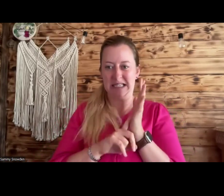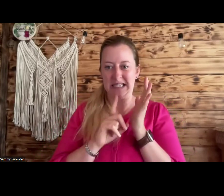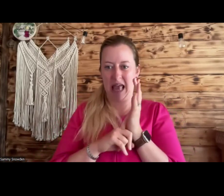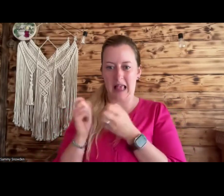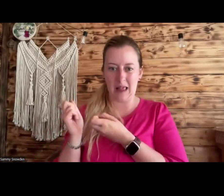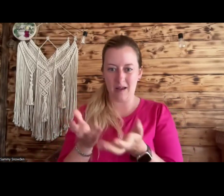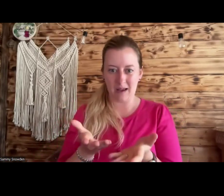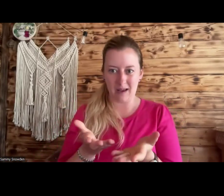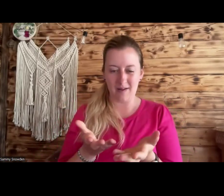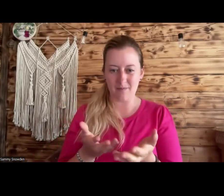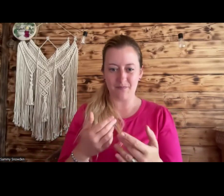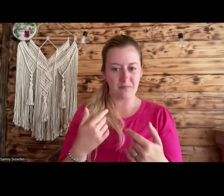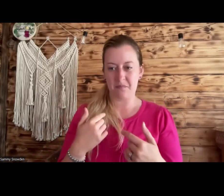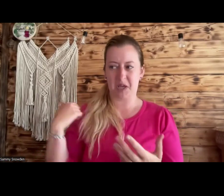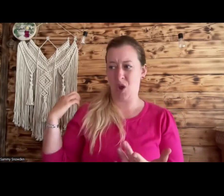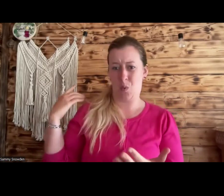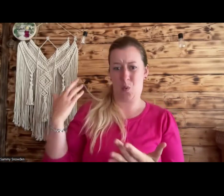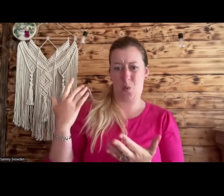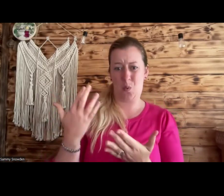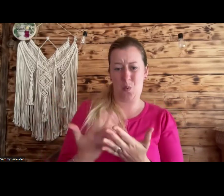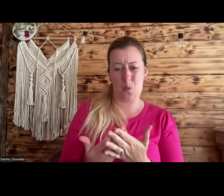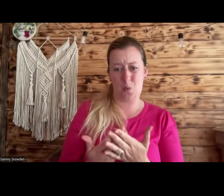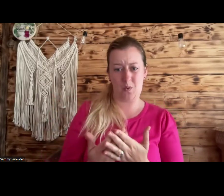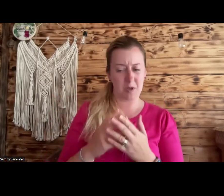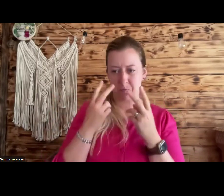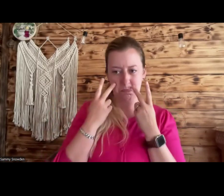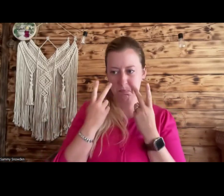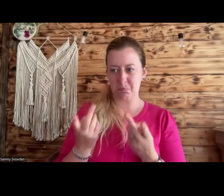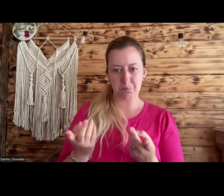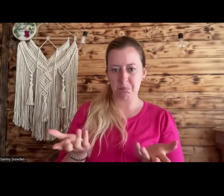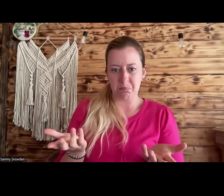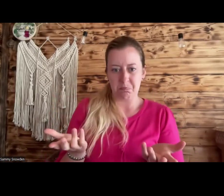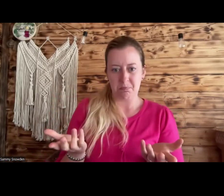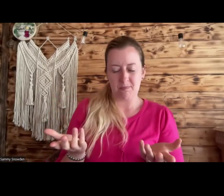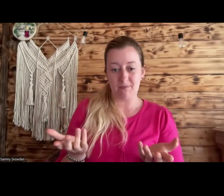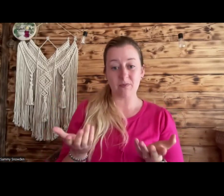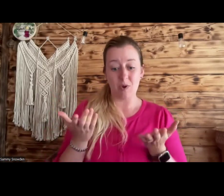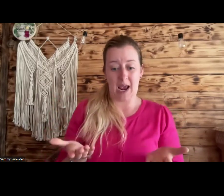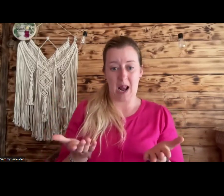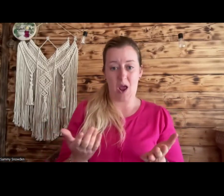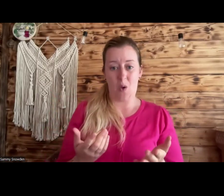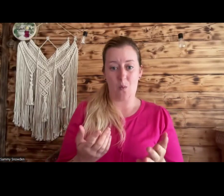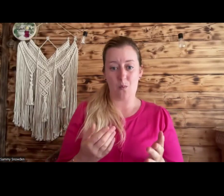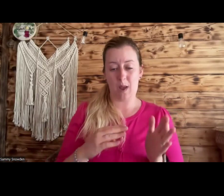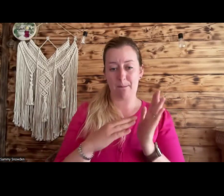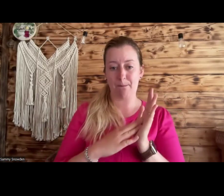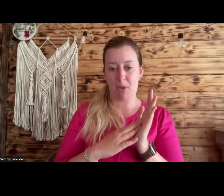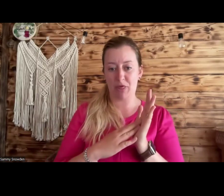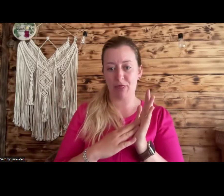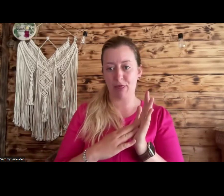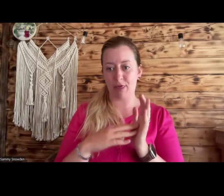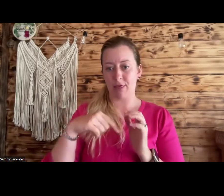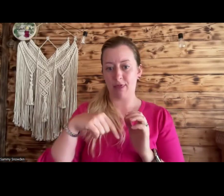dill become available. So yeah, so it's the product of the month. So if we spend